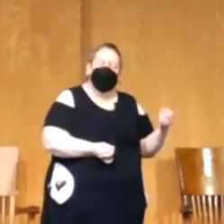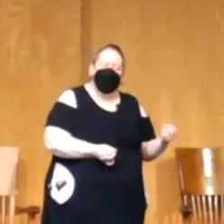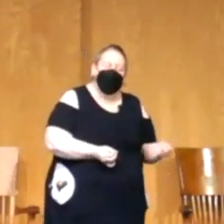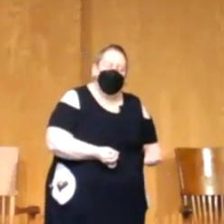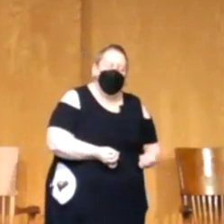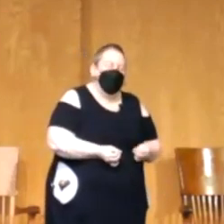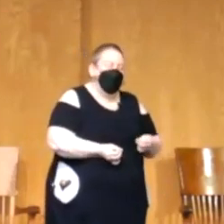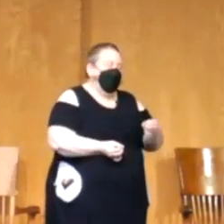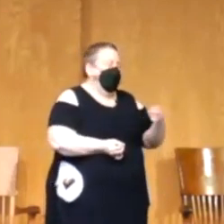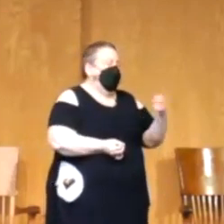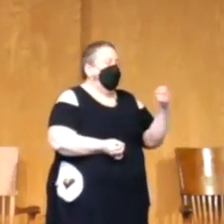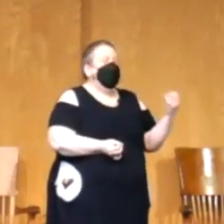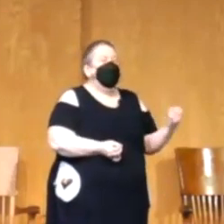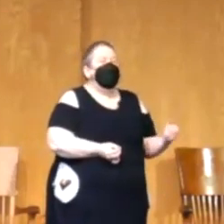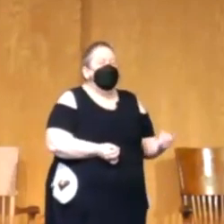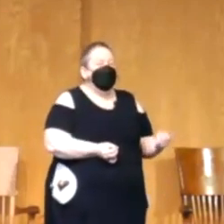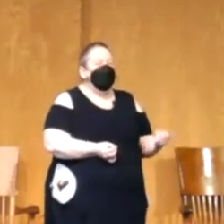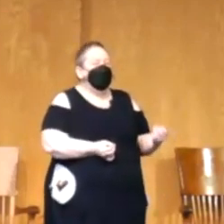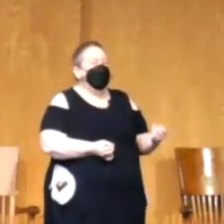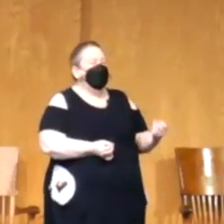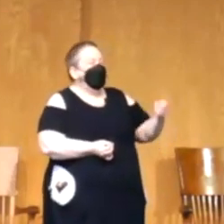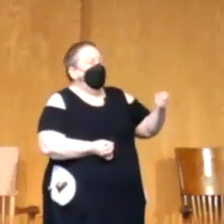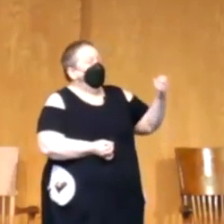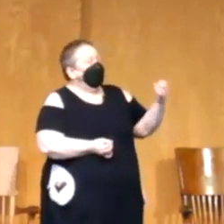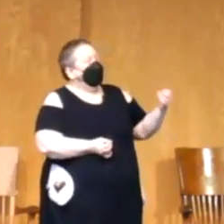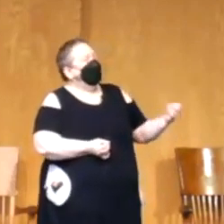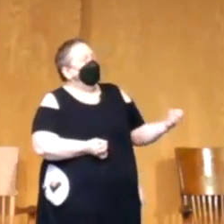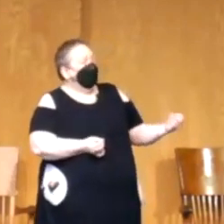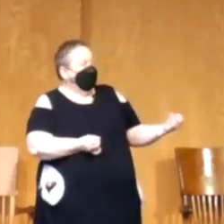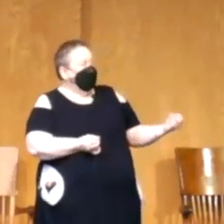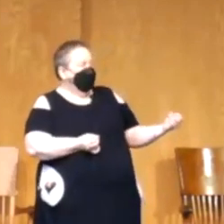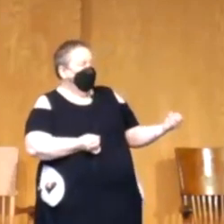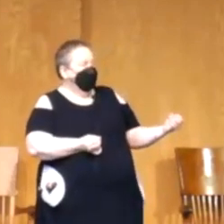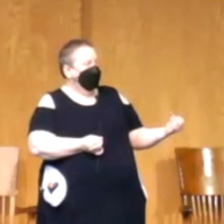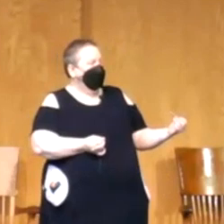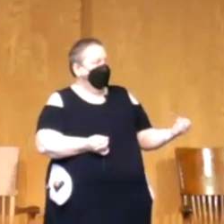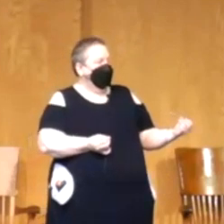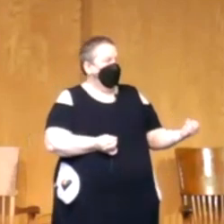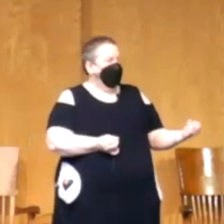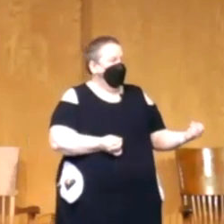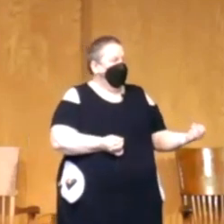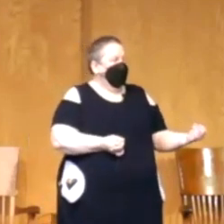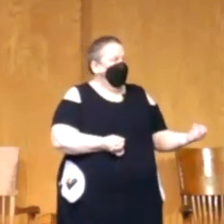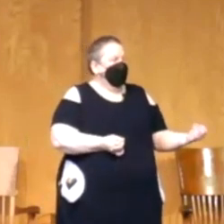of someone who is precious and dear,